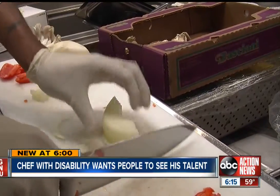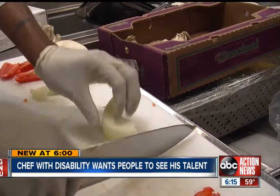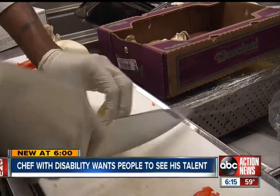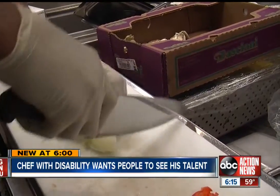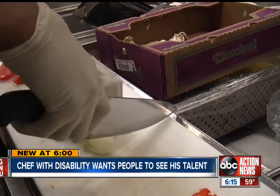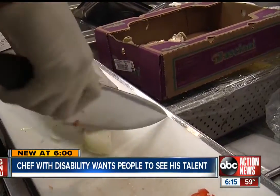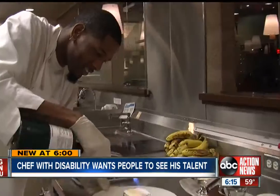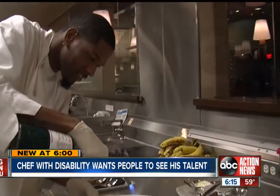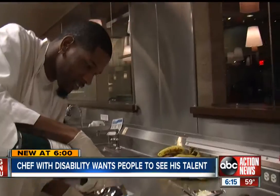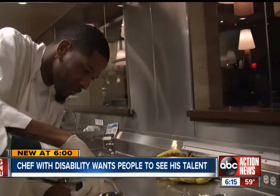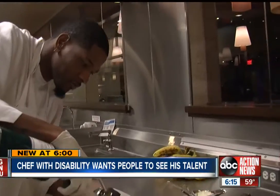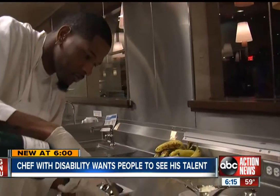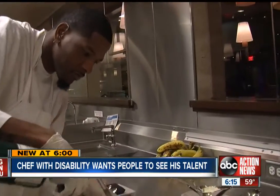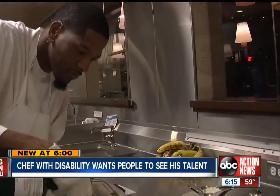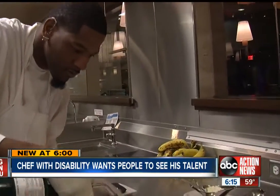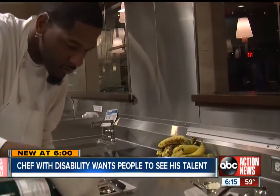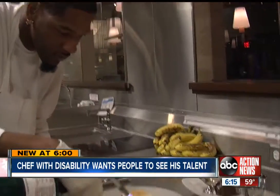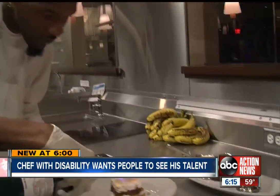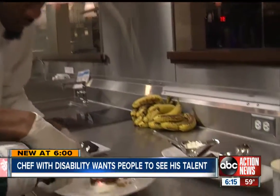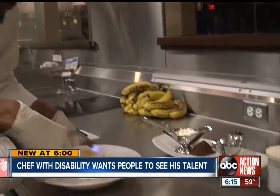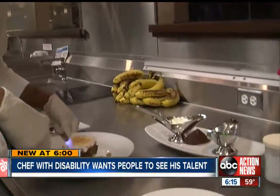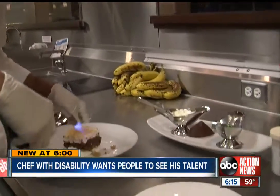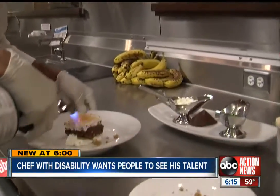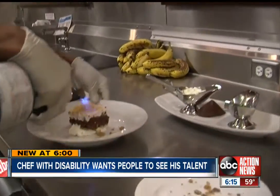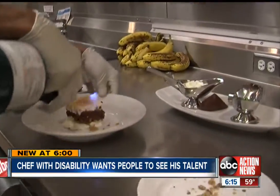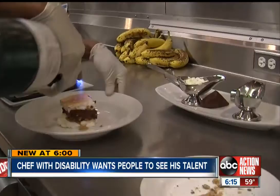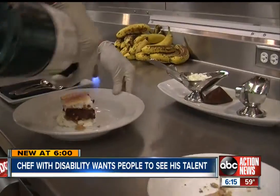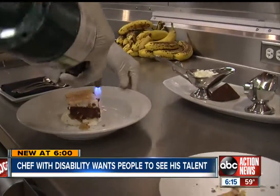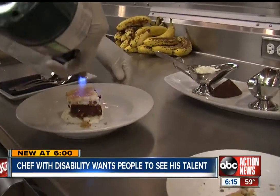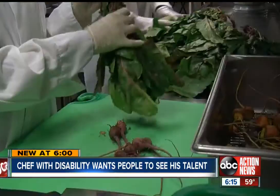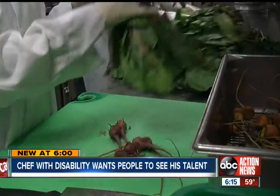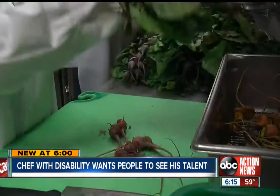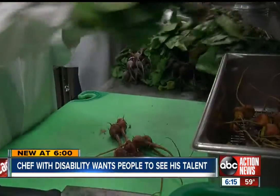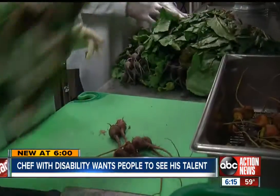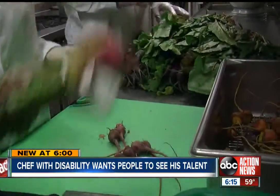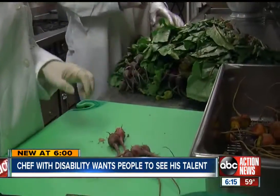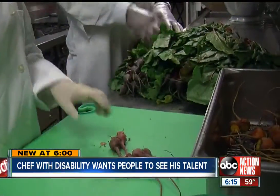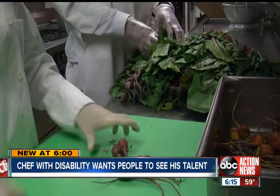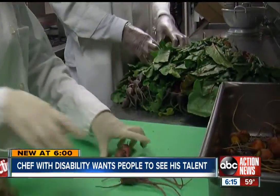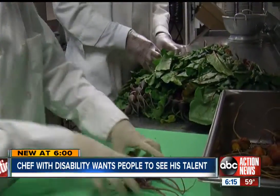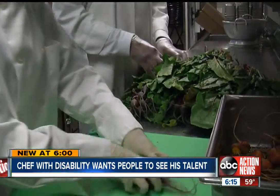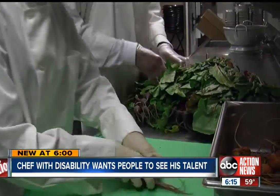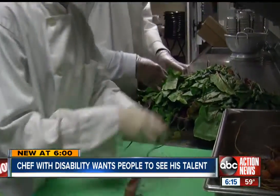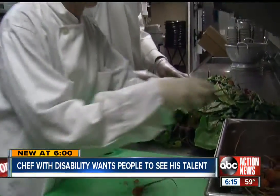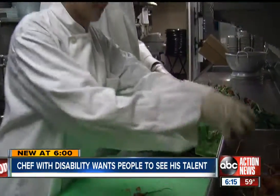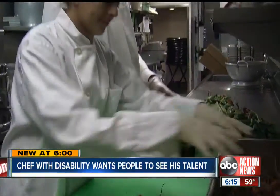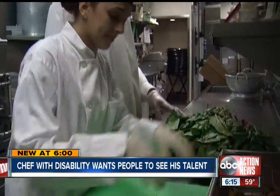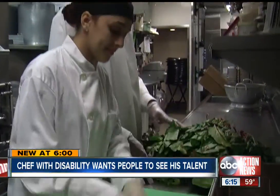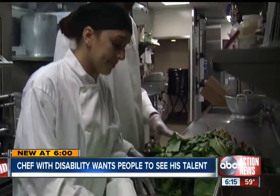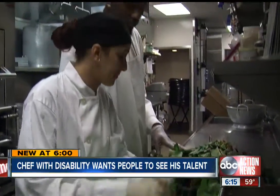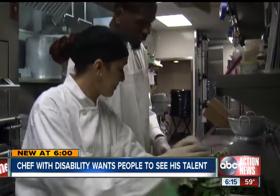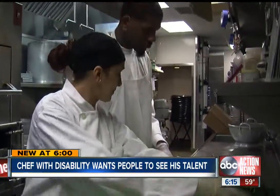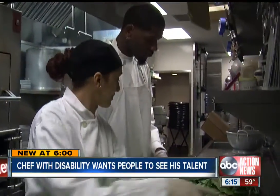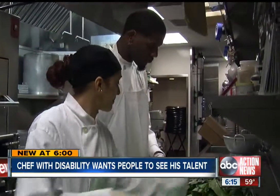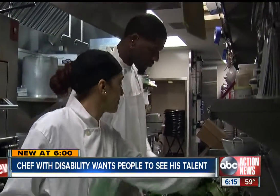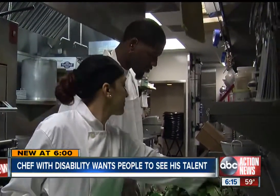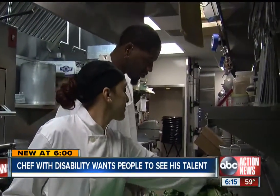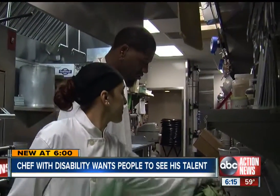to the desserts he perfects. He's oblivious to the sounds of a busy kitchen. The 31-year-old